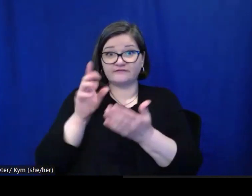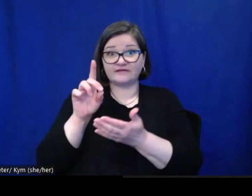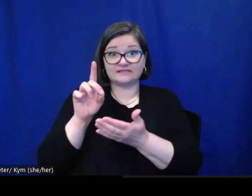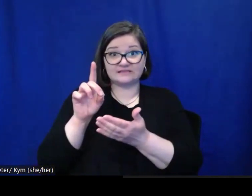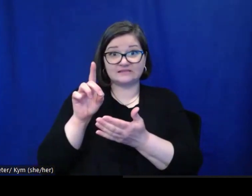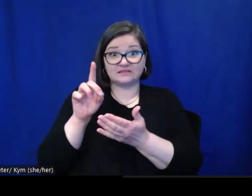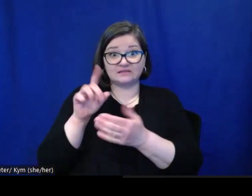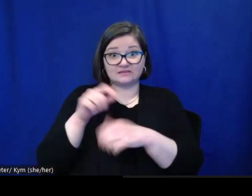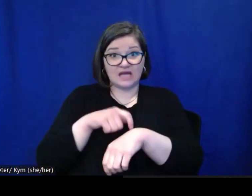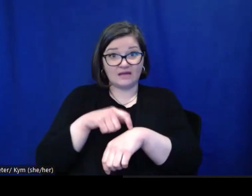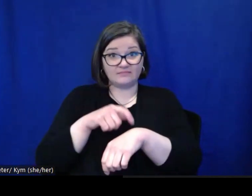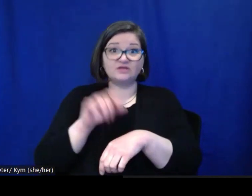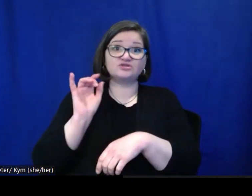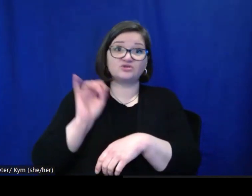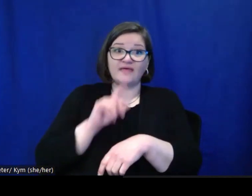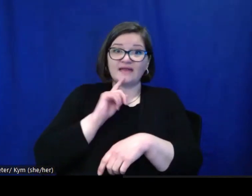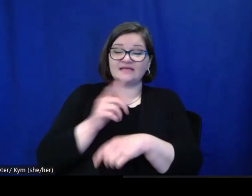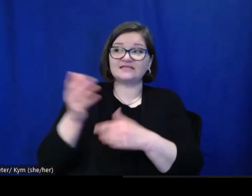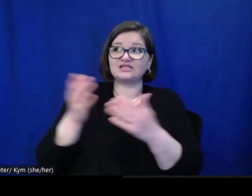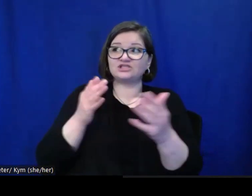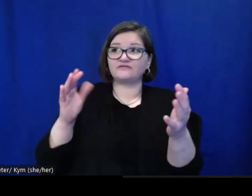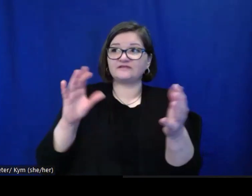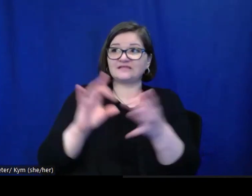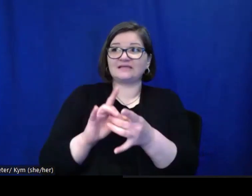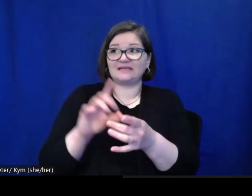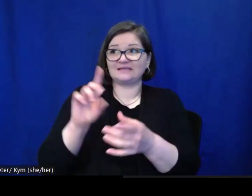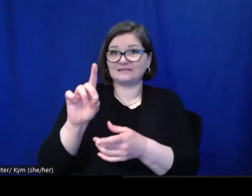disability, okay?